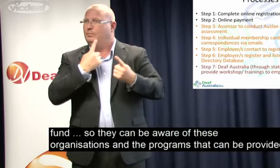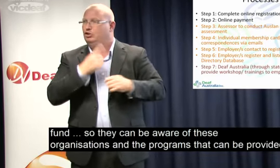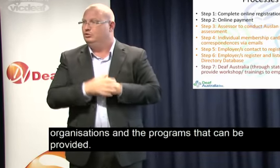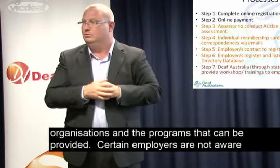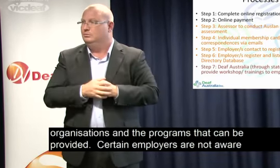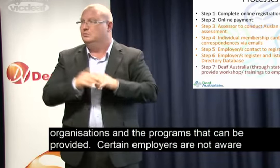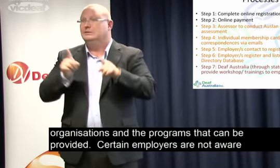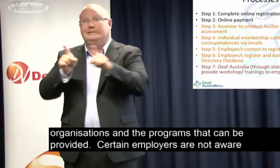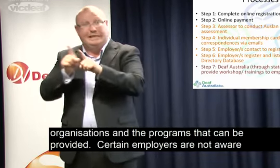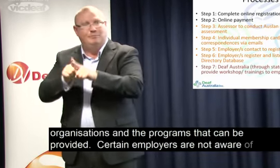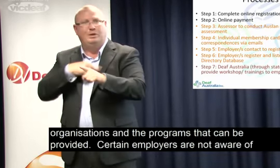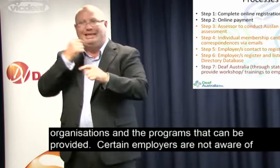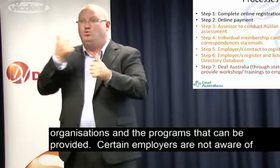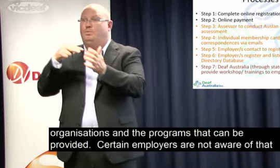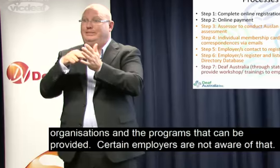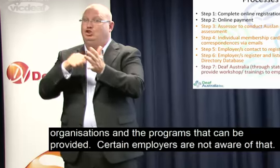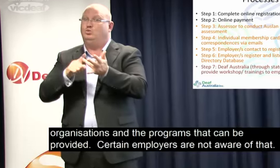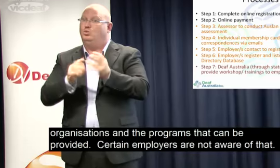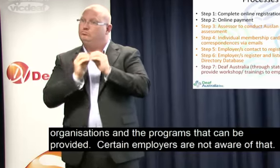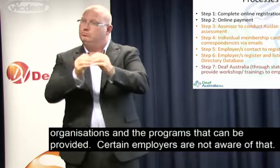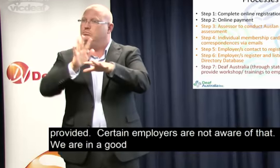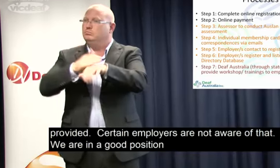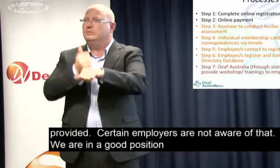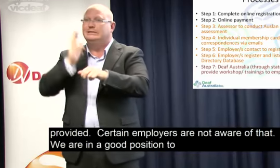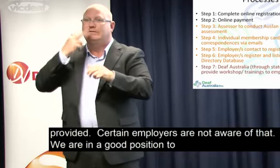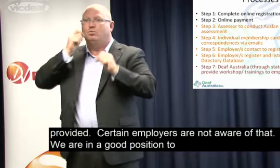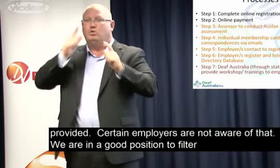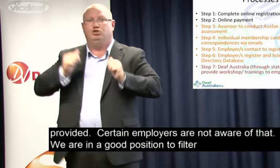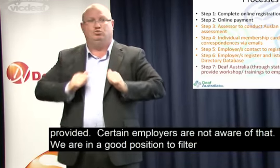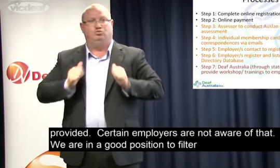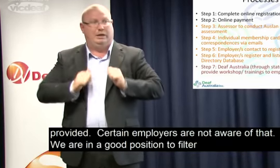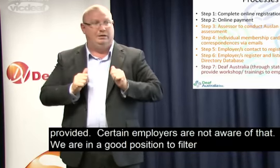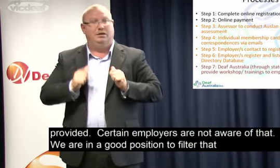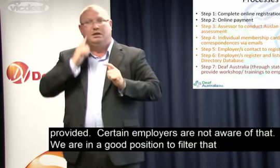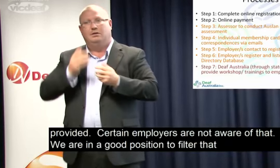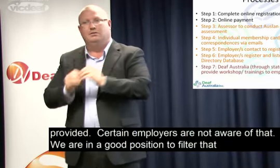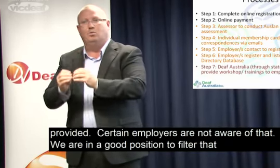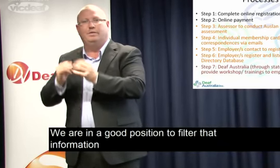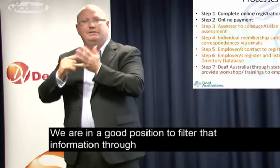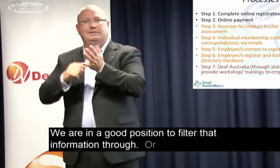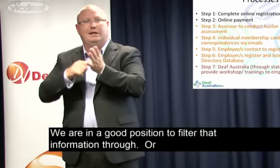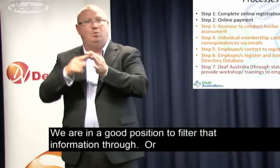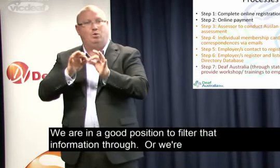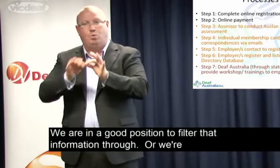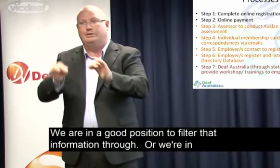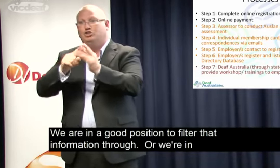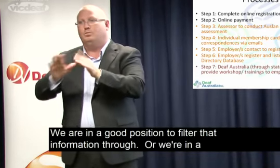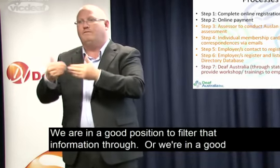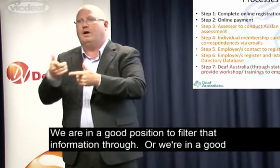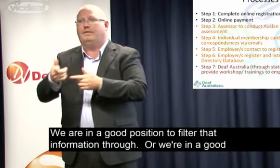to filter that information through. And we're in a good position to negotiate with deaf awareness training and negotiate